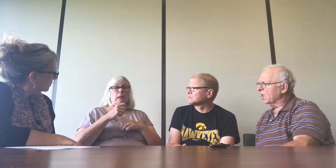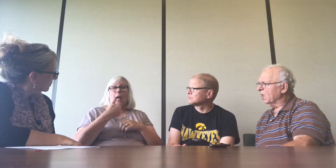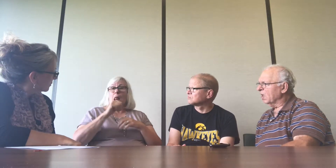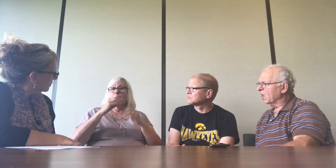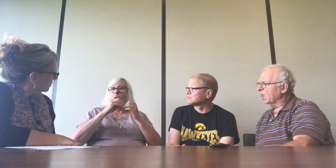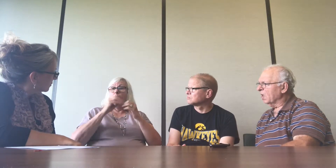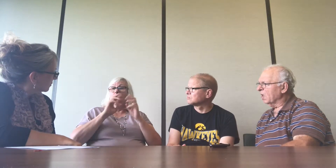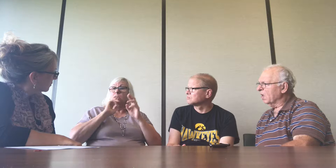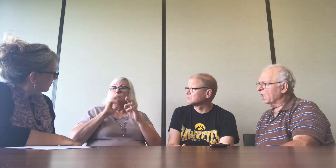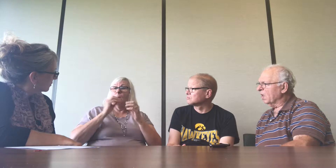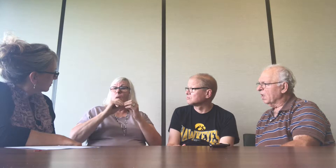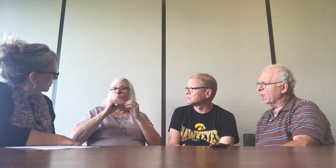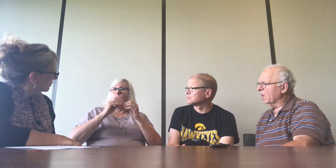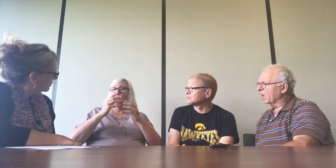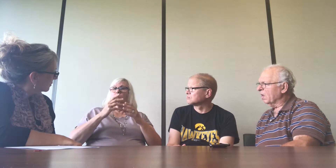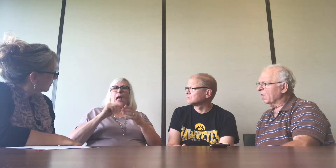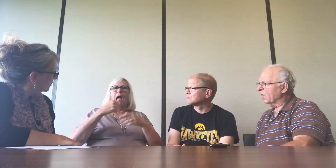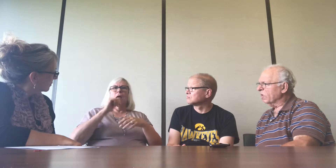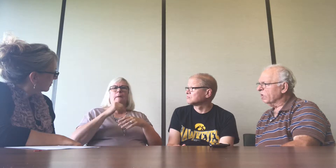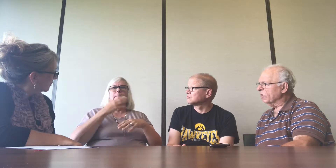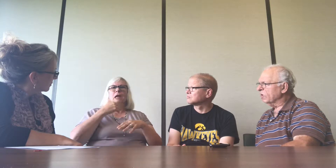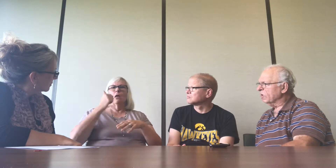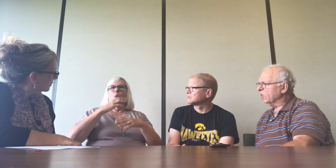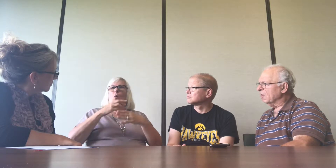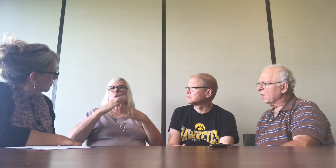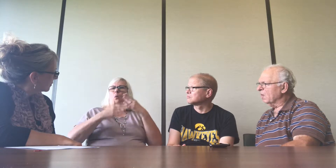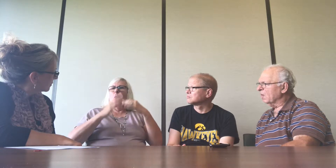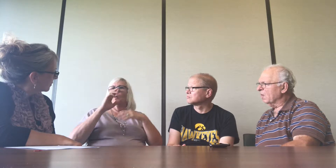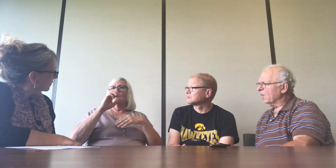has given workshops here before, but